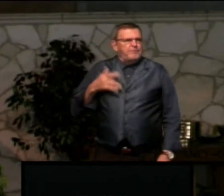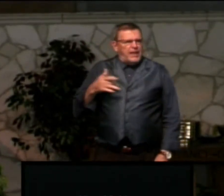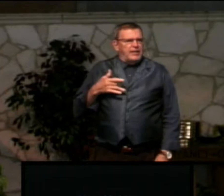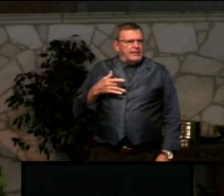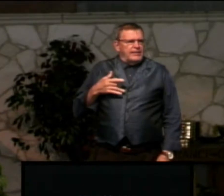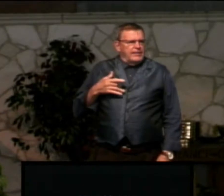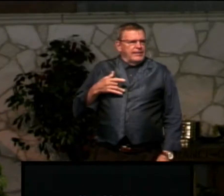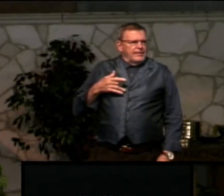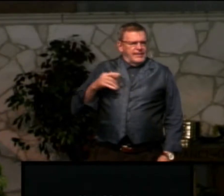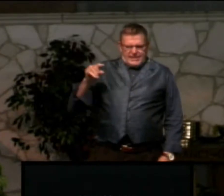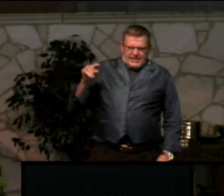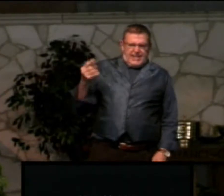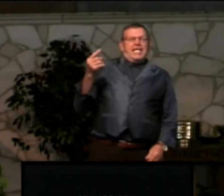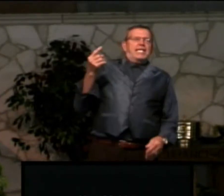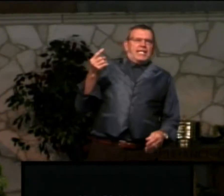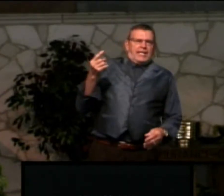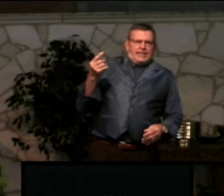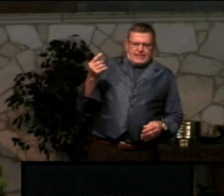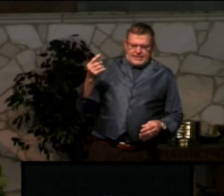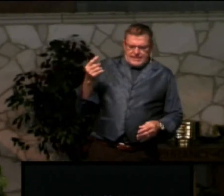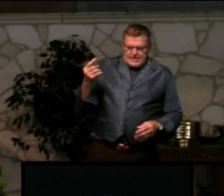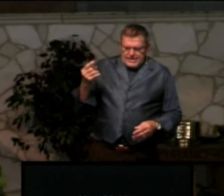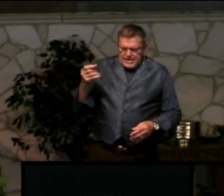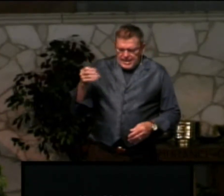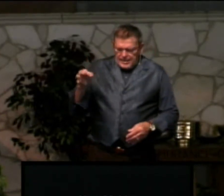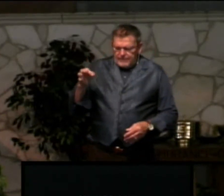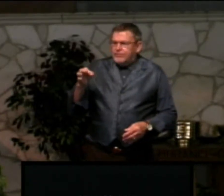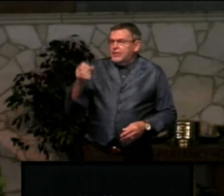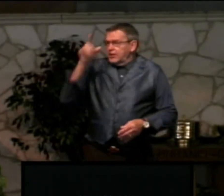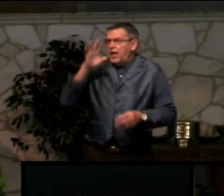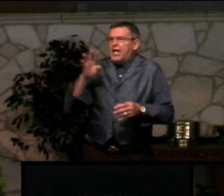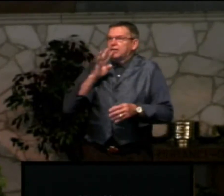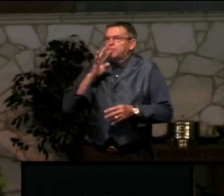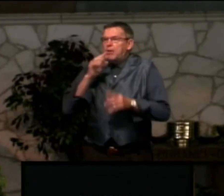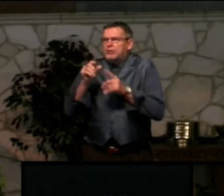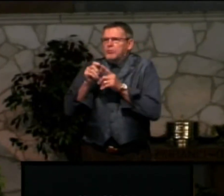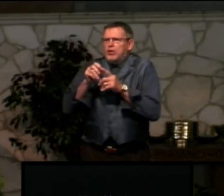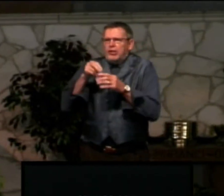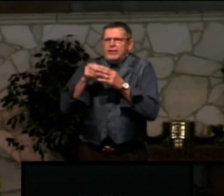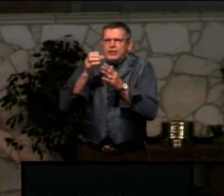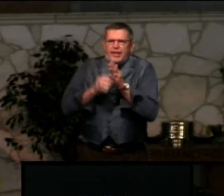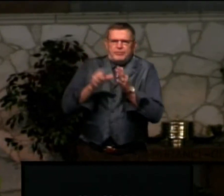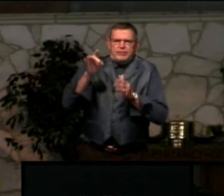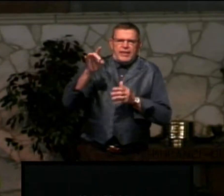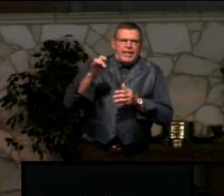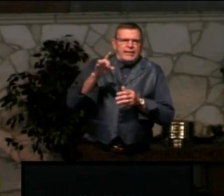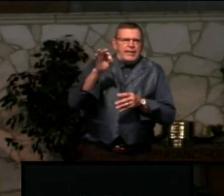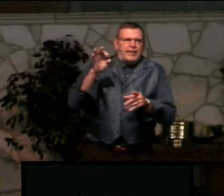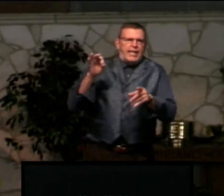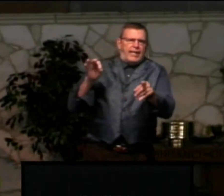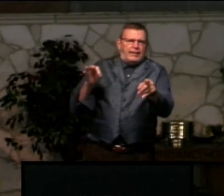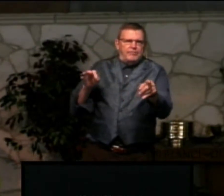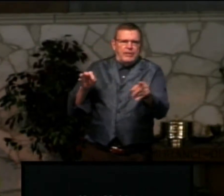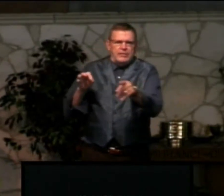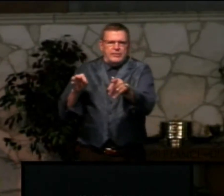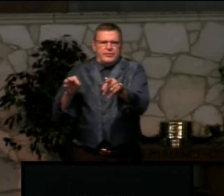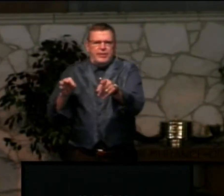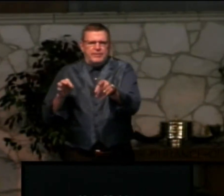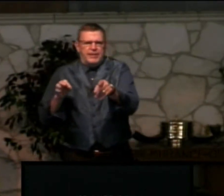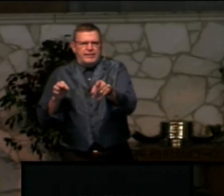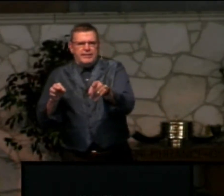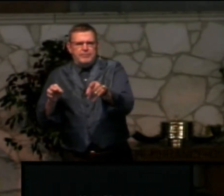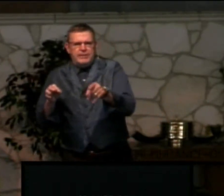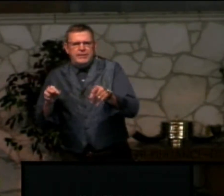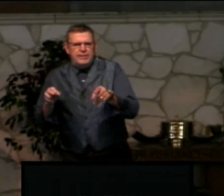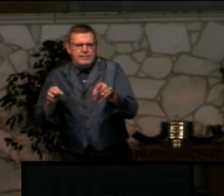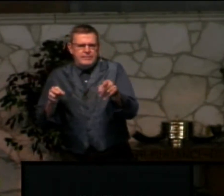people felt the sting of God's spoken word in chapters 8 and 9. Paul, could you